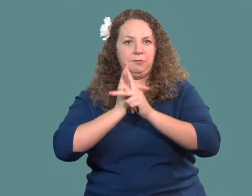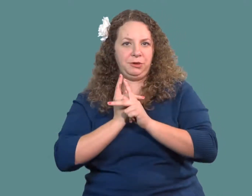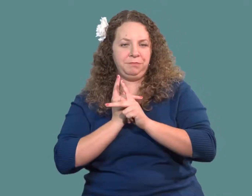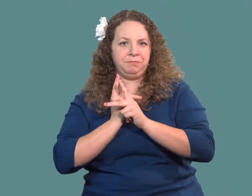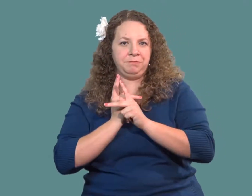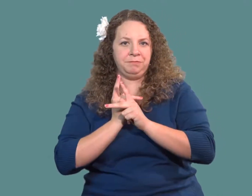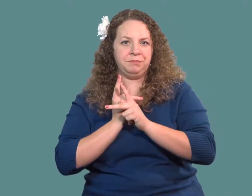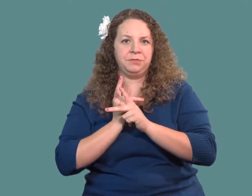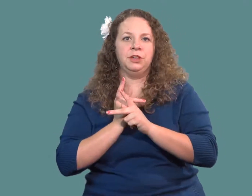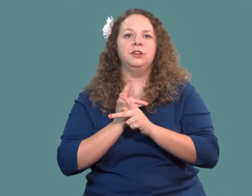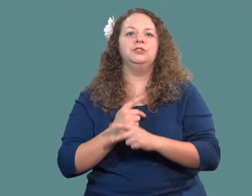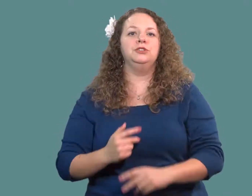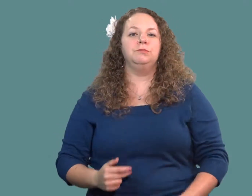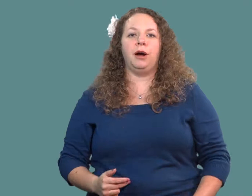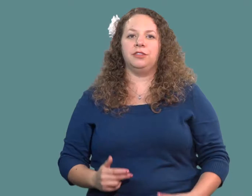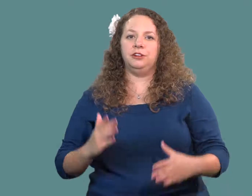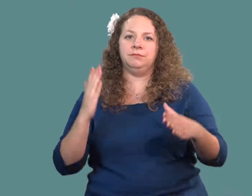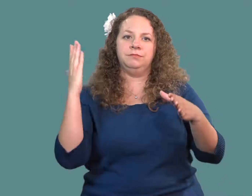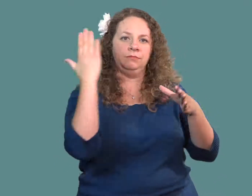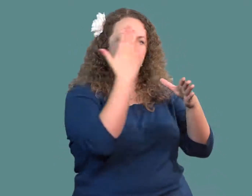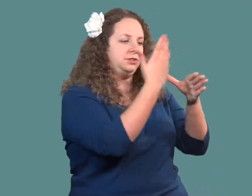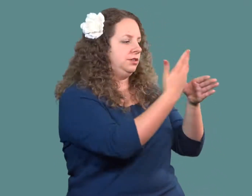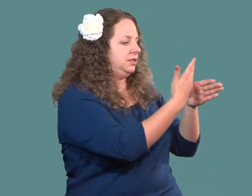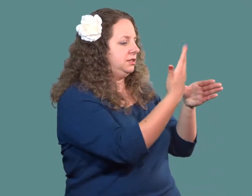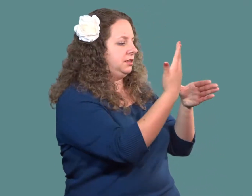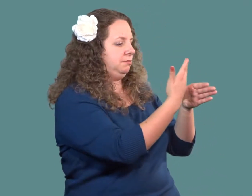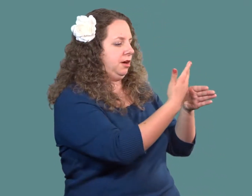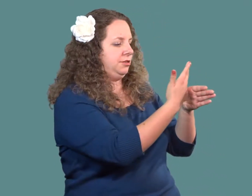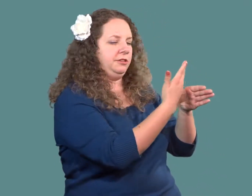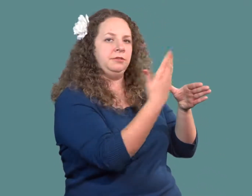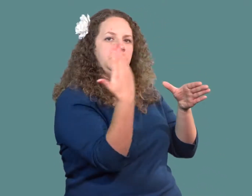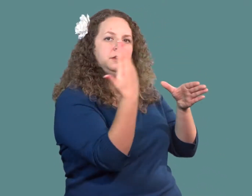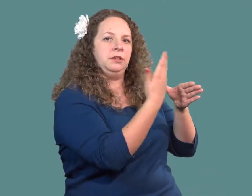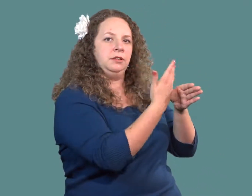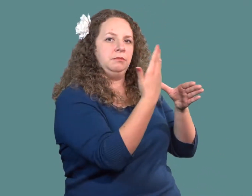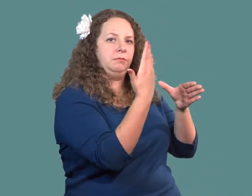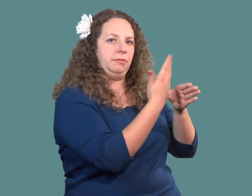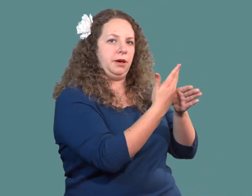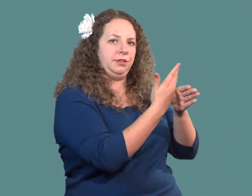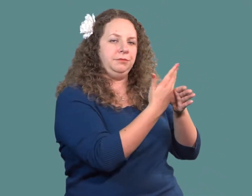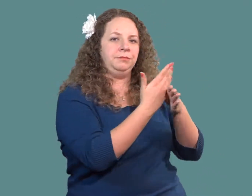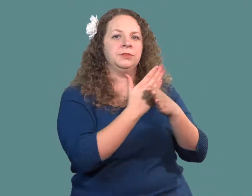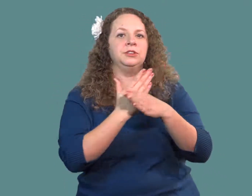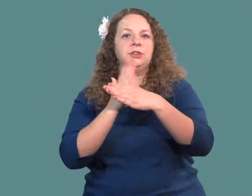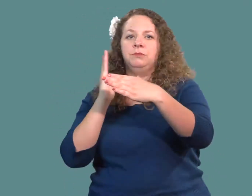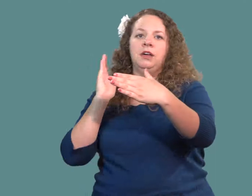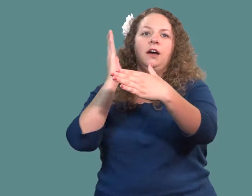you. To bother. So this is the sign bother. Bother. So I